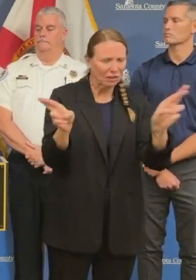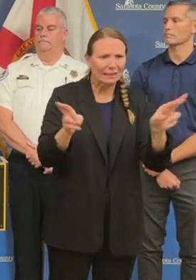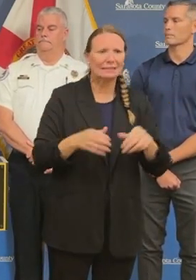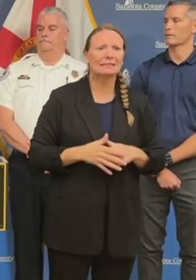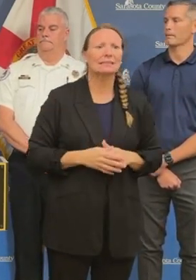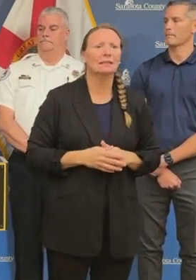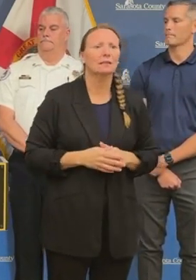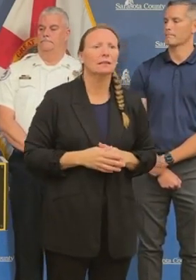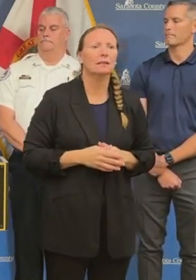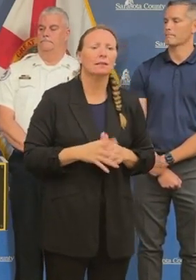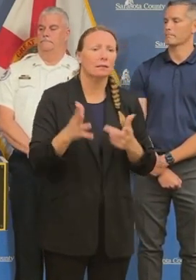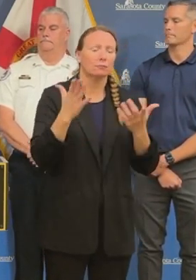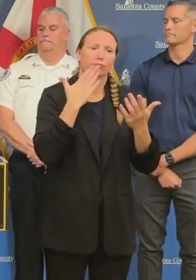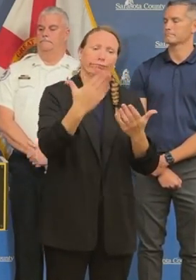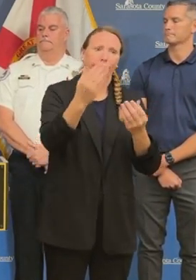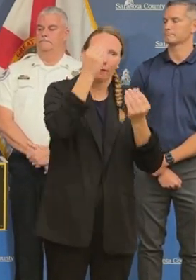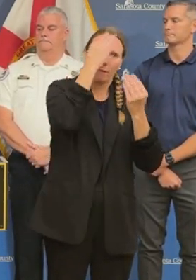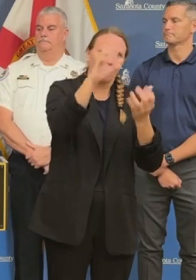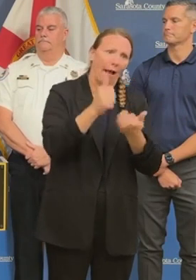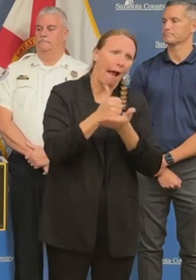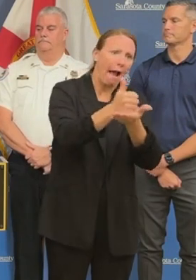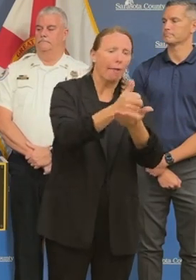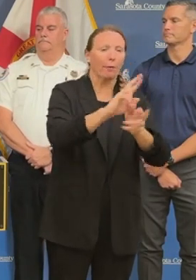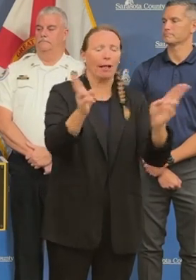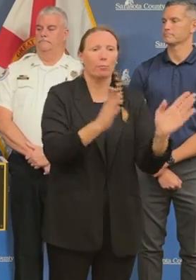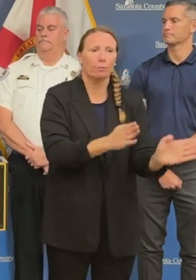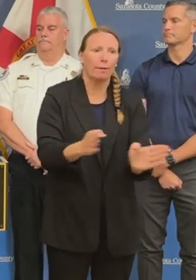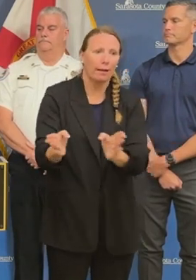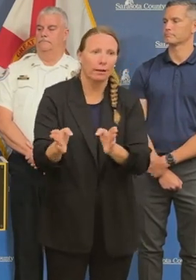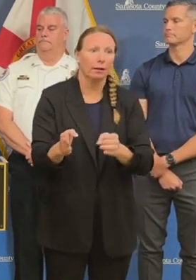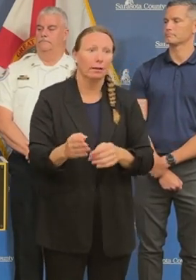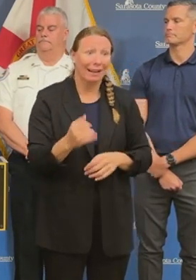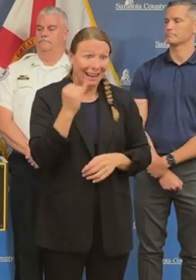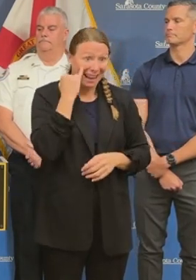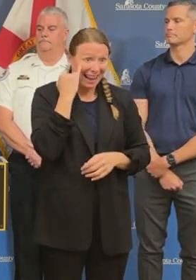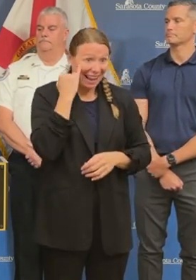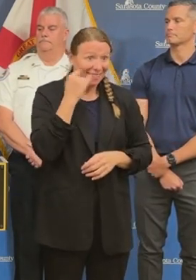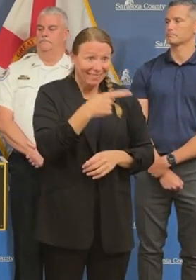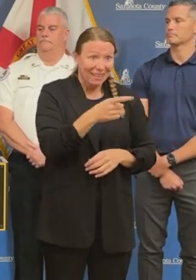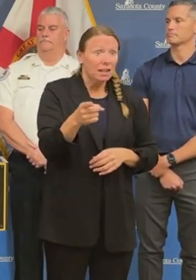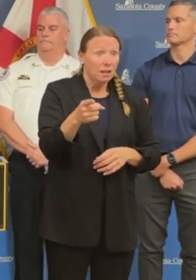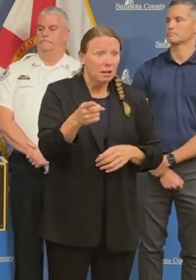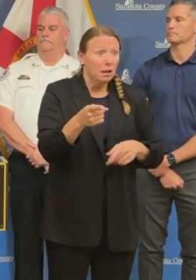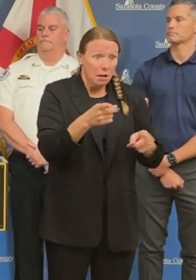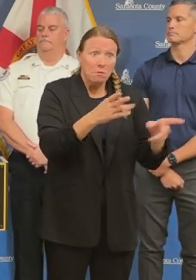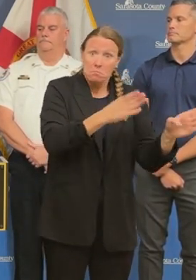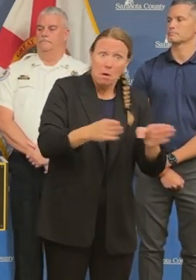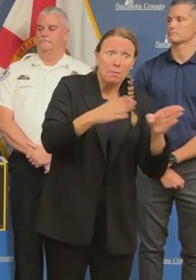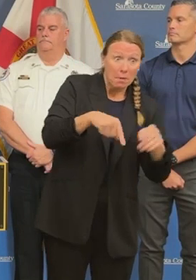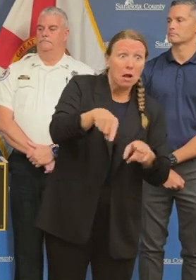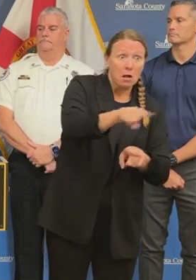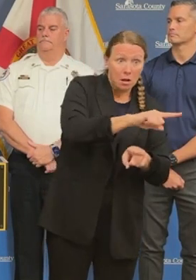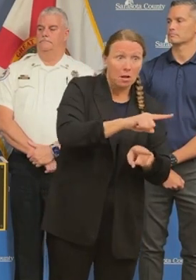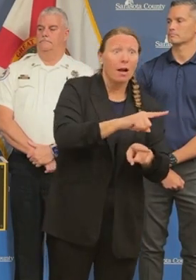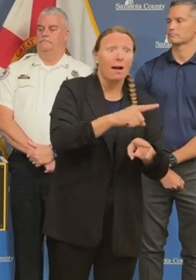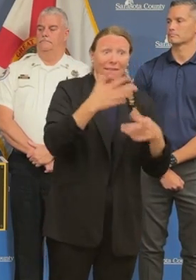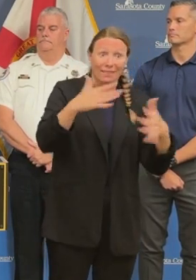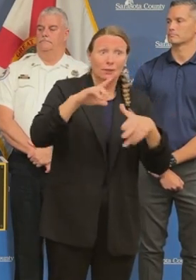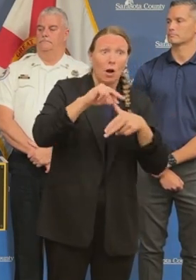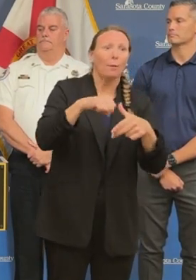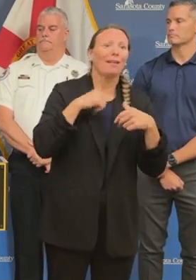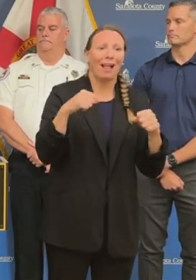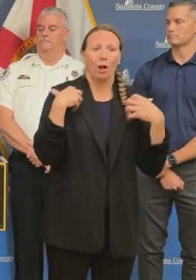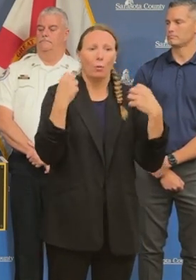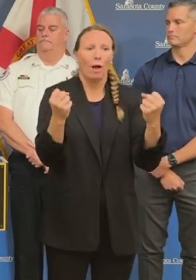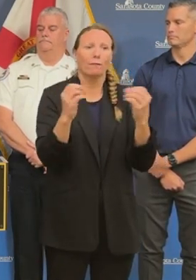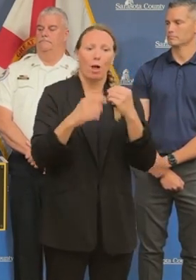on how to be prepared. The more prepared people are, then the easier it's going to be for us, in that recovery phase. But lastly,